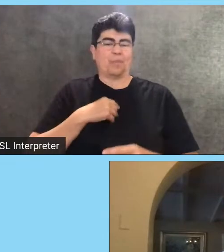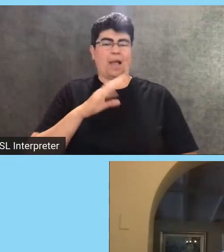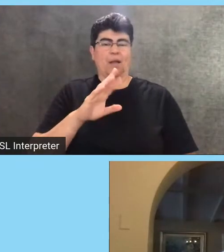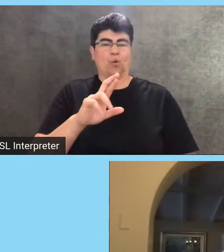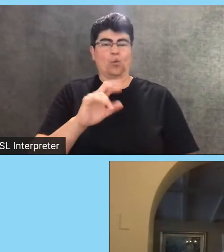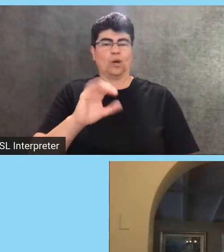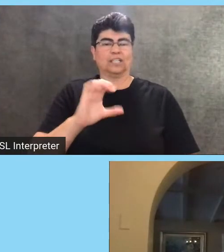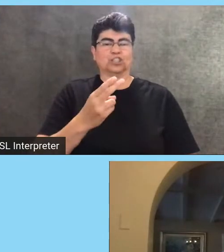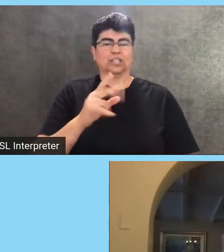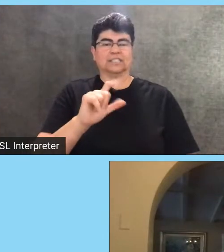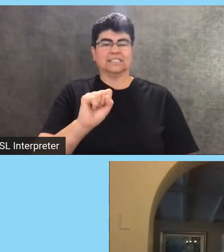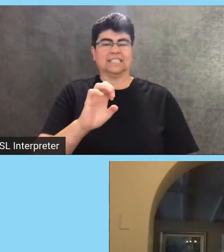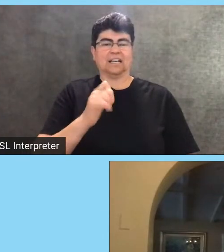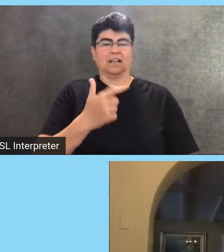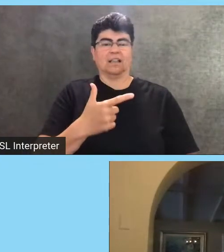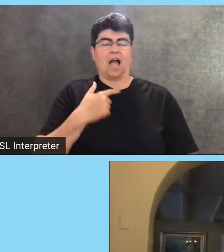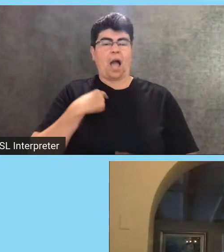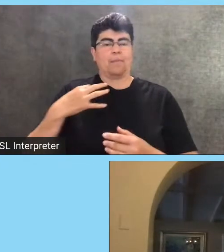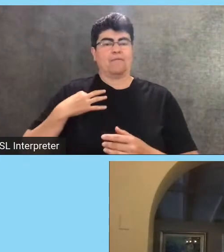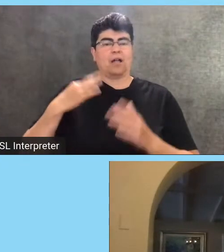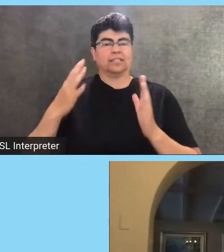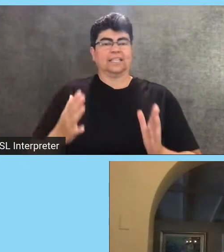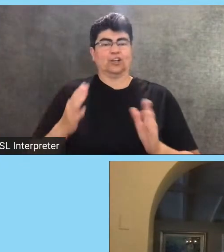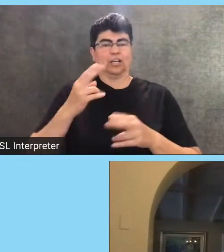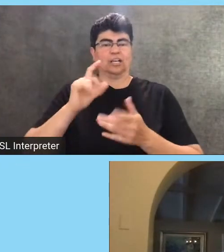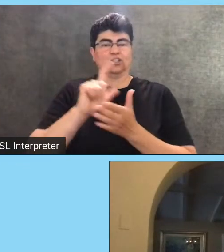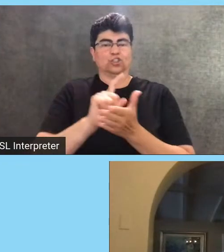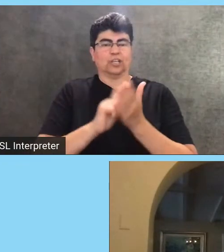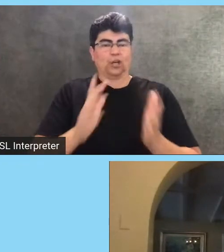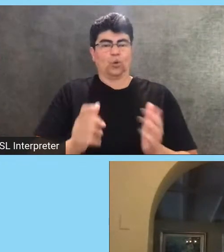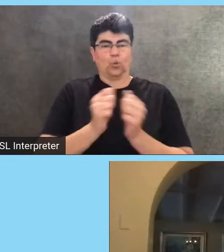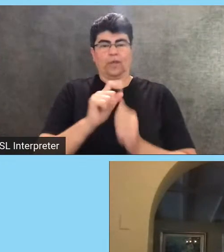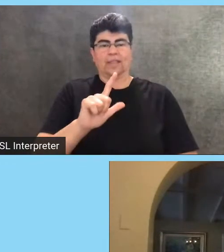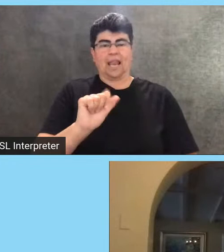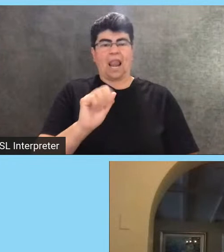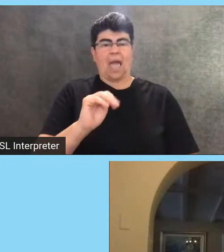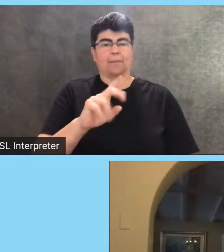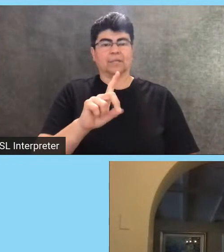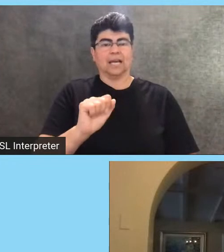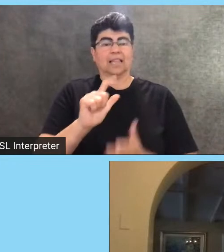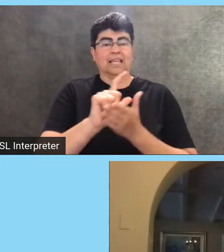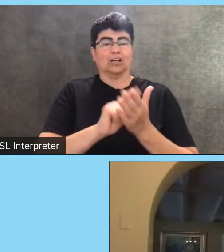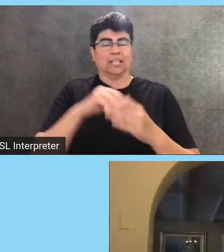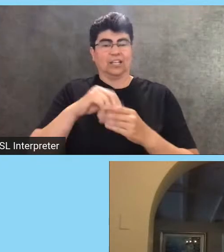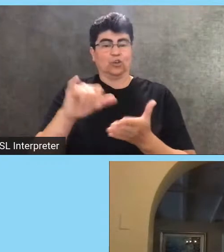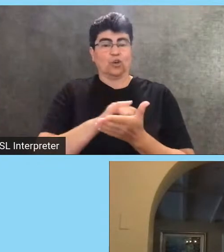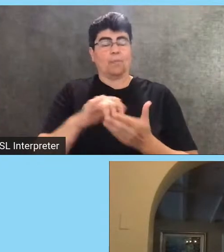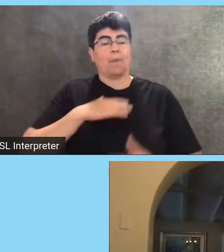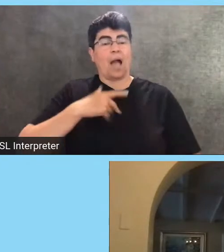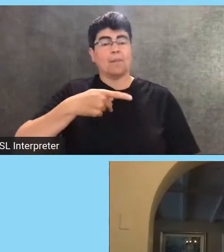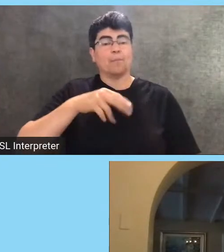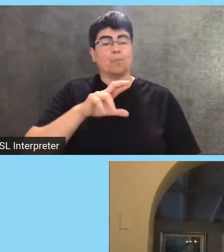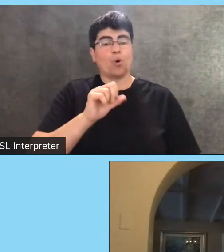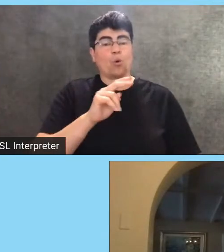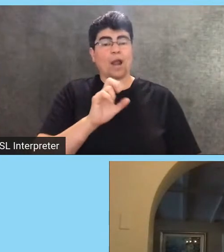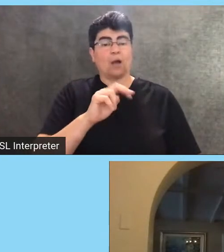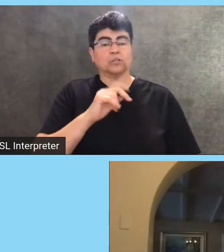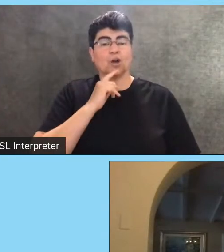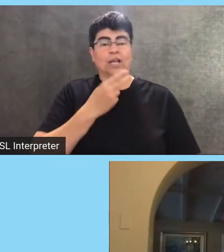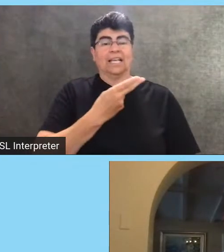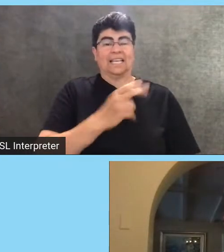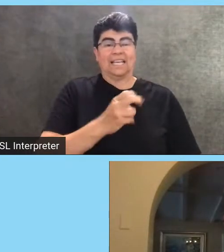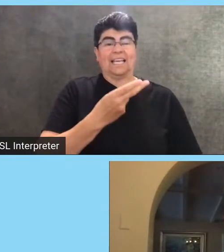I'm a volunteer attorney with Lambda Legal based in New York. And my pronouns are him, his, and